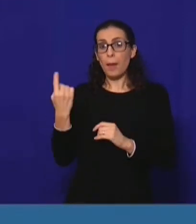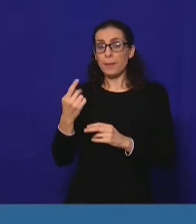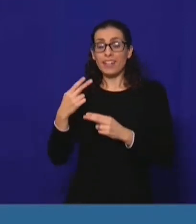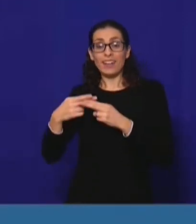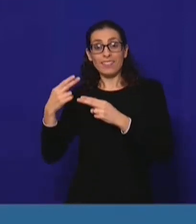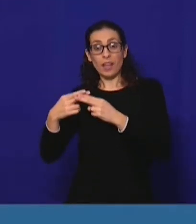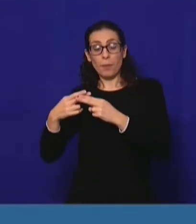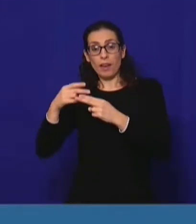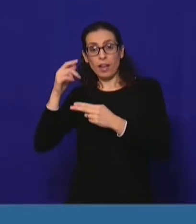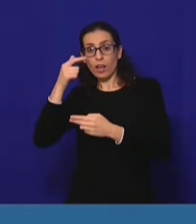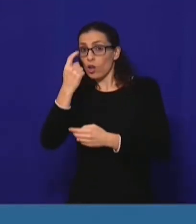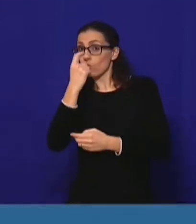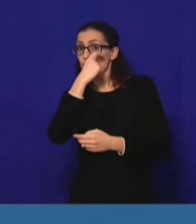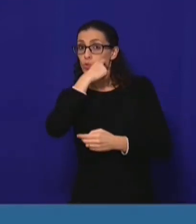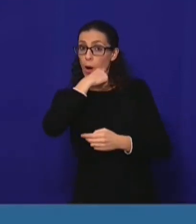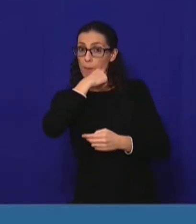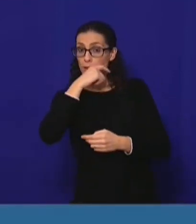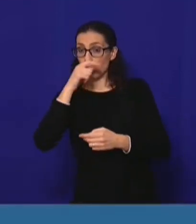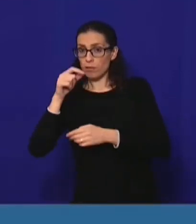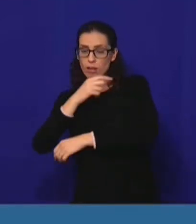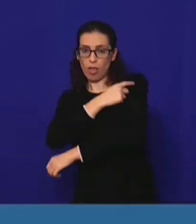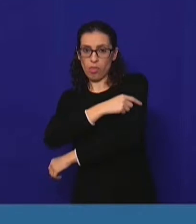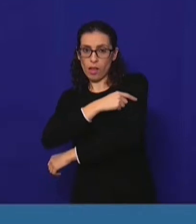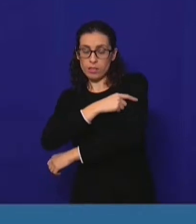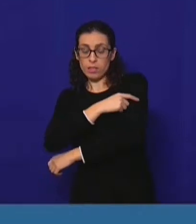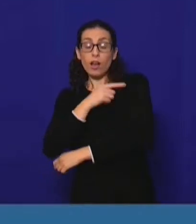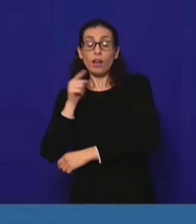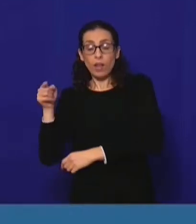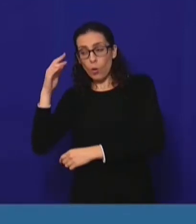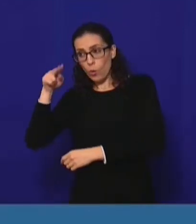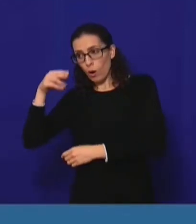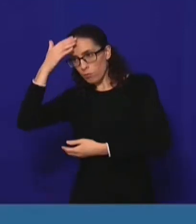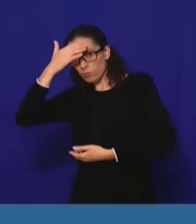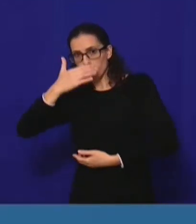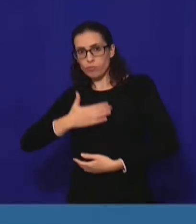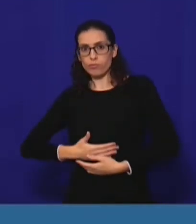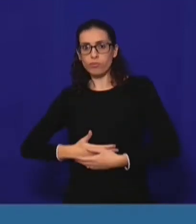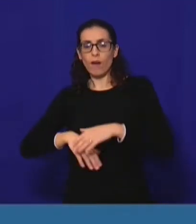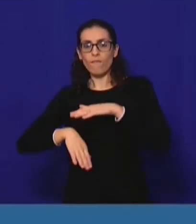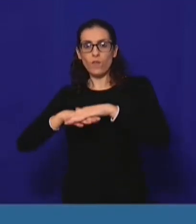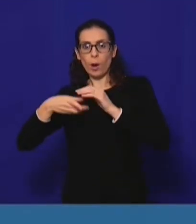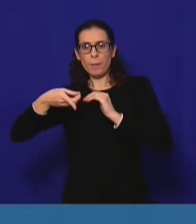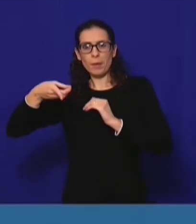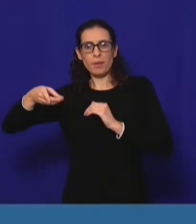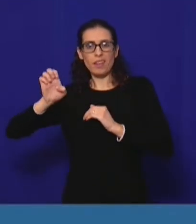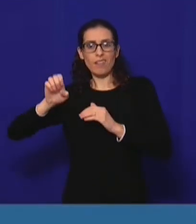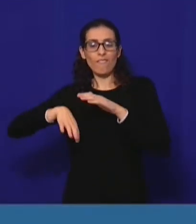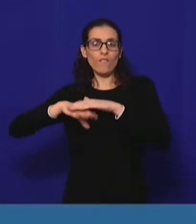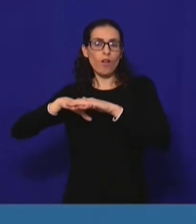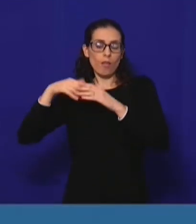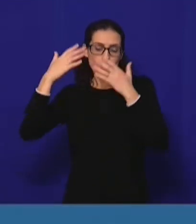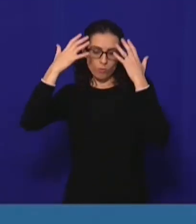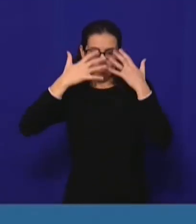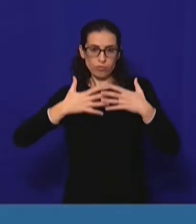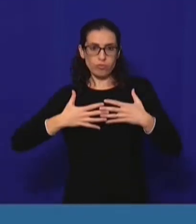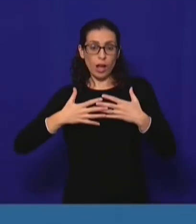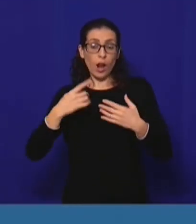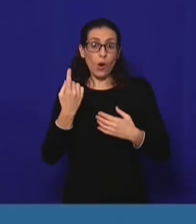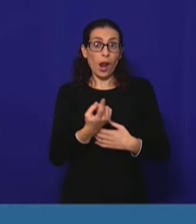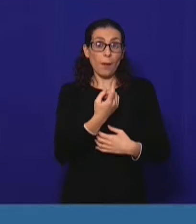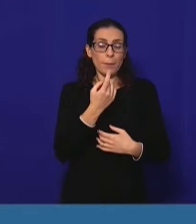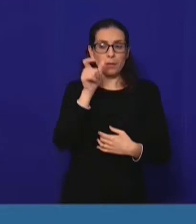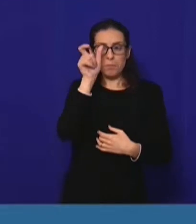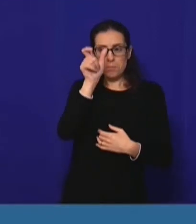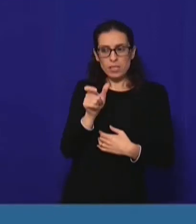is-swab ukoll huma libsin il-personal protective equipment ukoll. Jiġifieri in-nies li huma pazjenti tas-Samok li